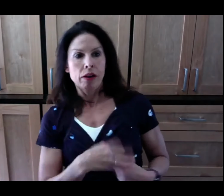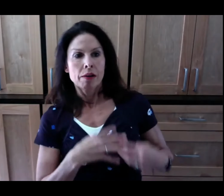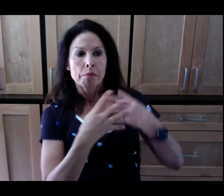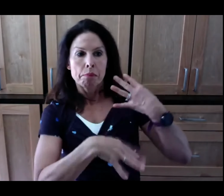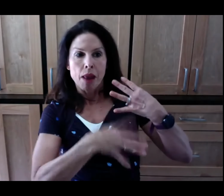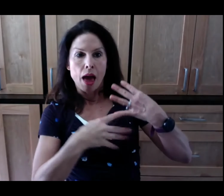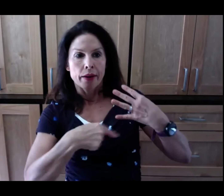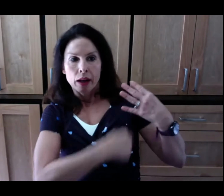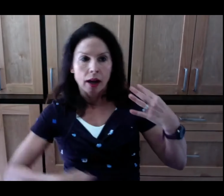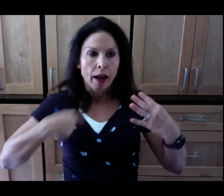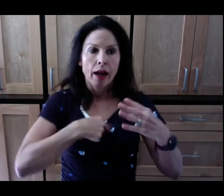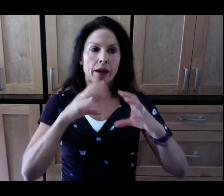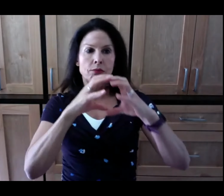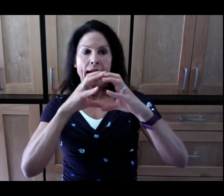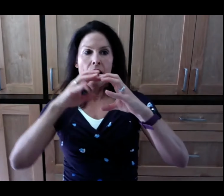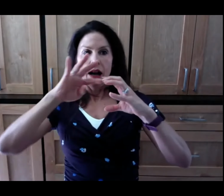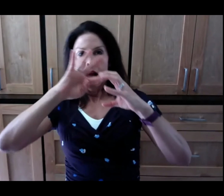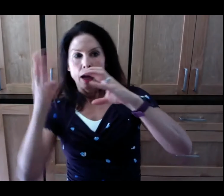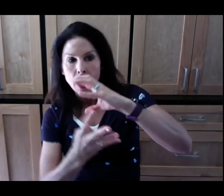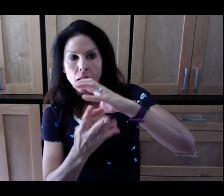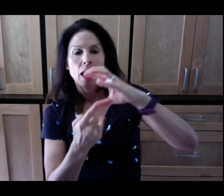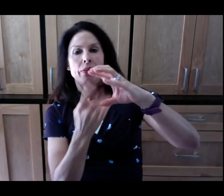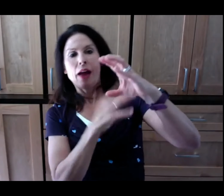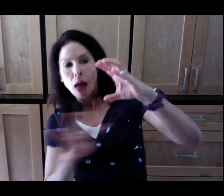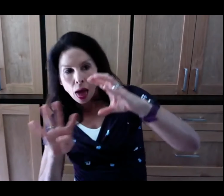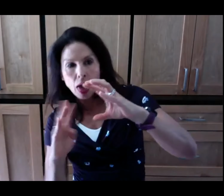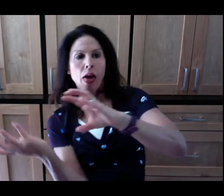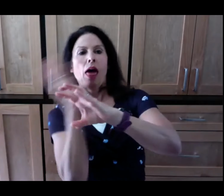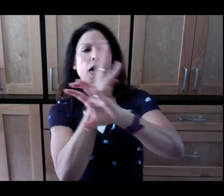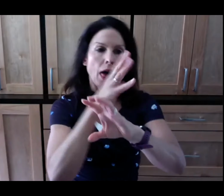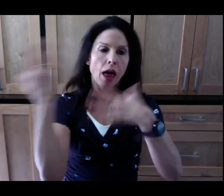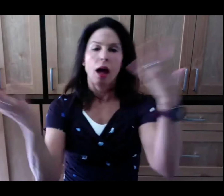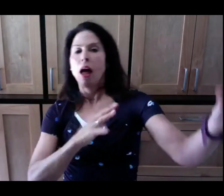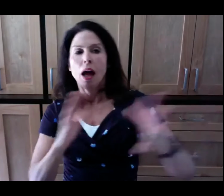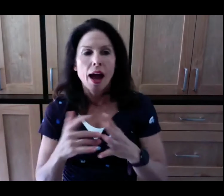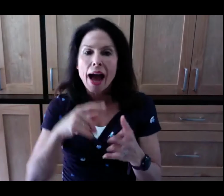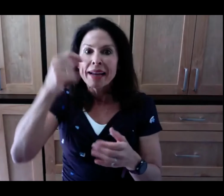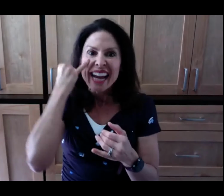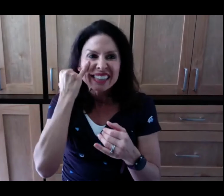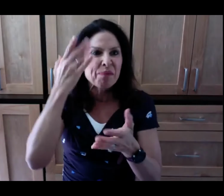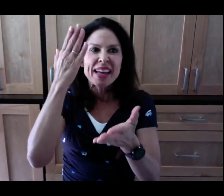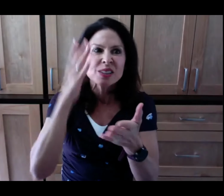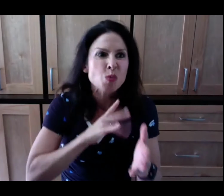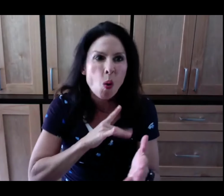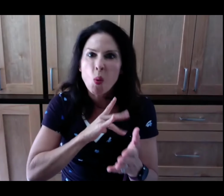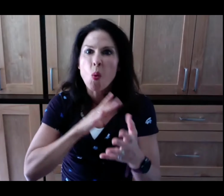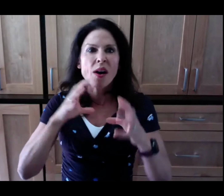even if you're talking about medical stuff, like talking about the right valve and it showing the blood flow into the